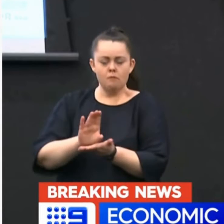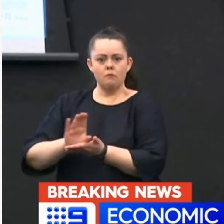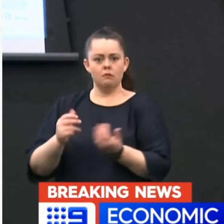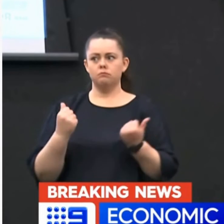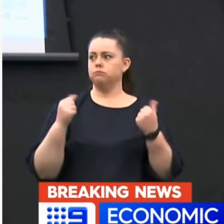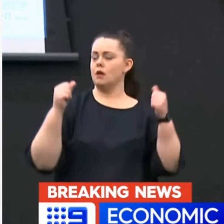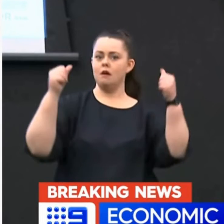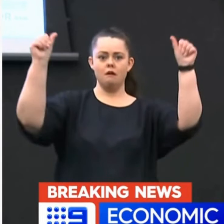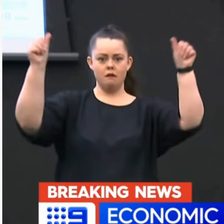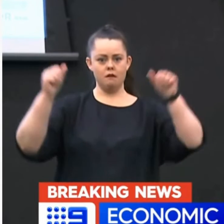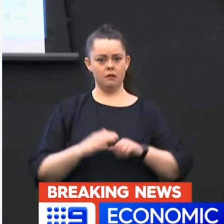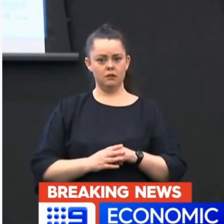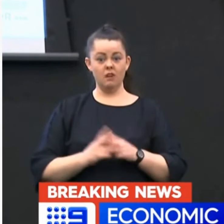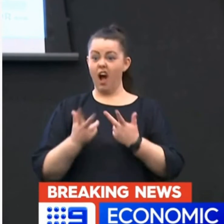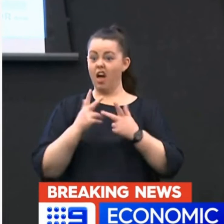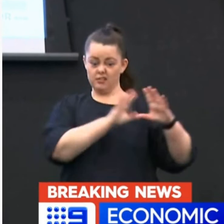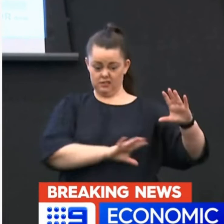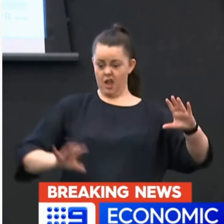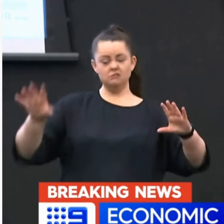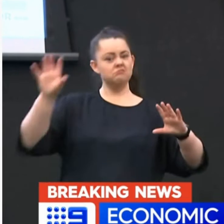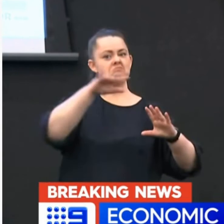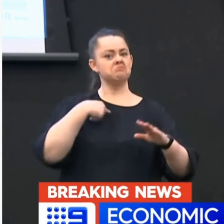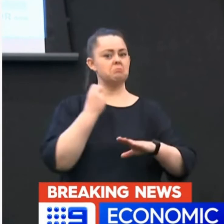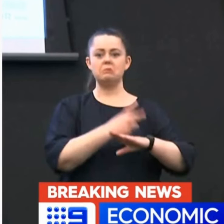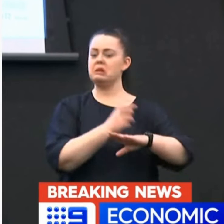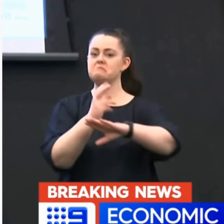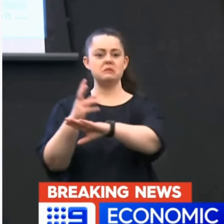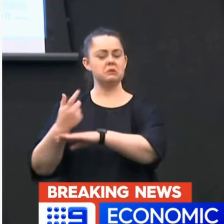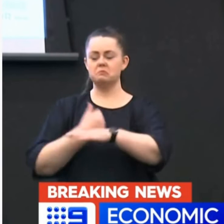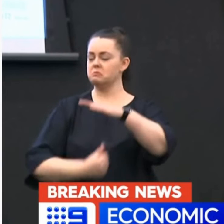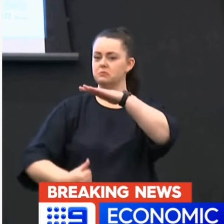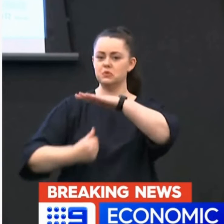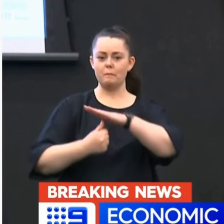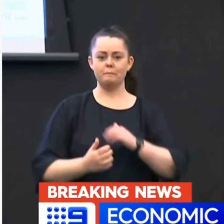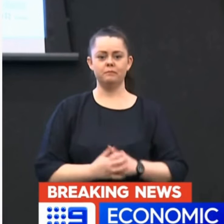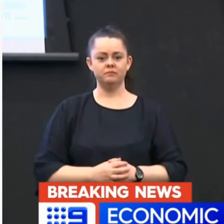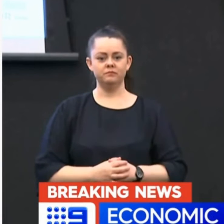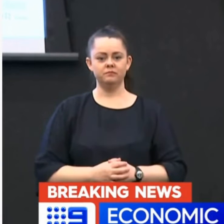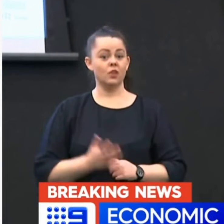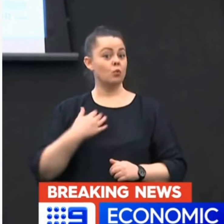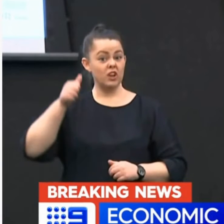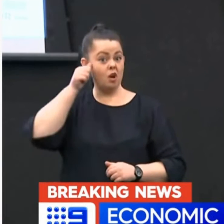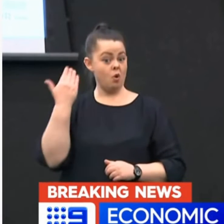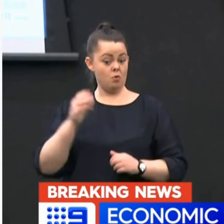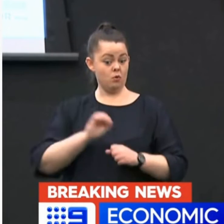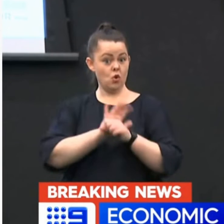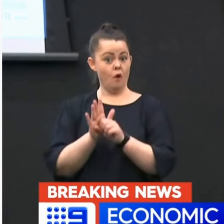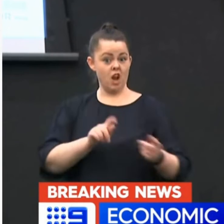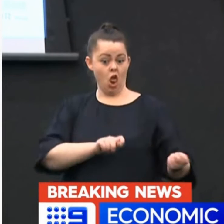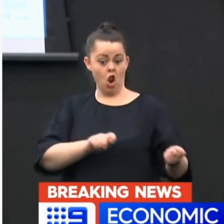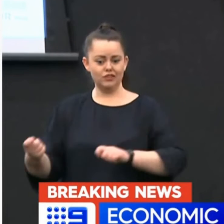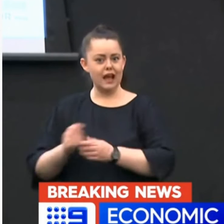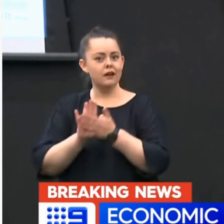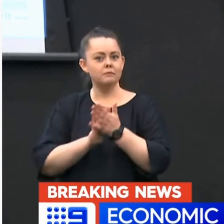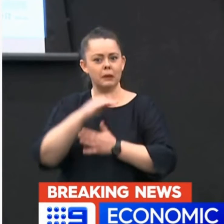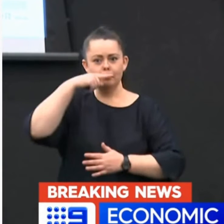got people into work as quickly as possible, but provided a great social good, with many people who were sleeping rough now being able to have a roof